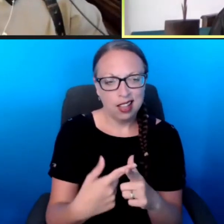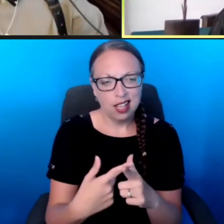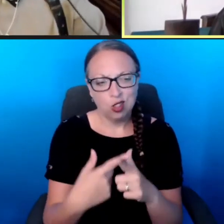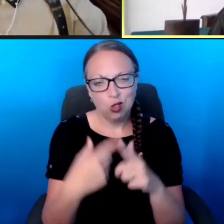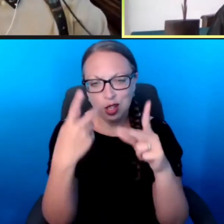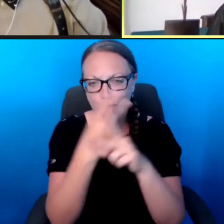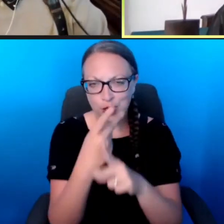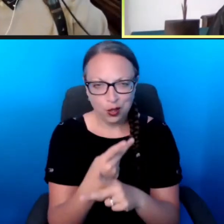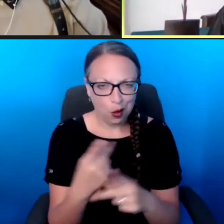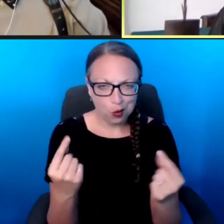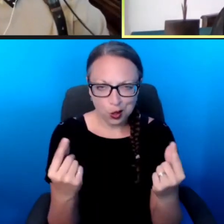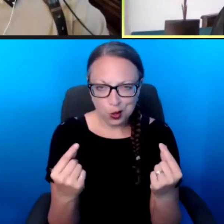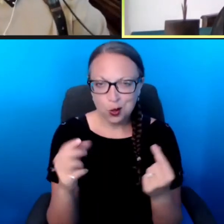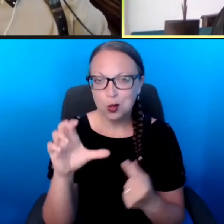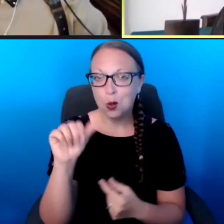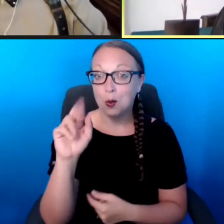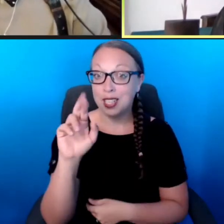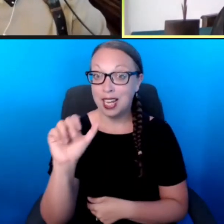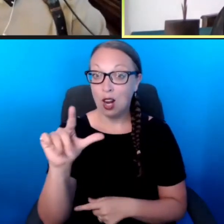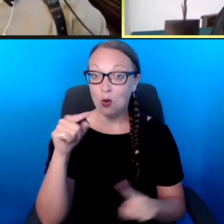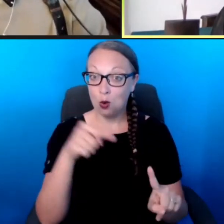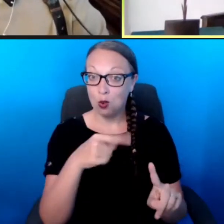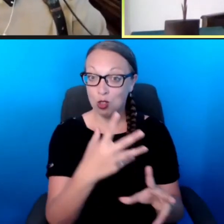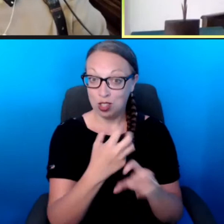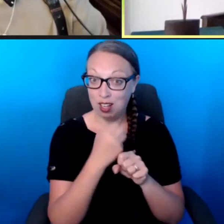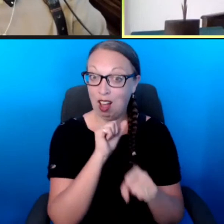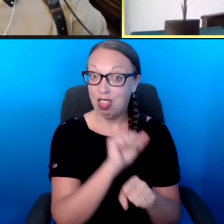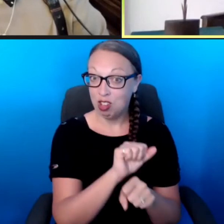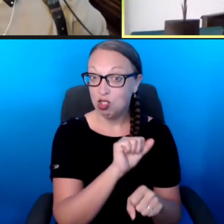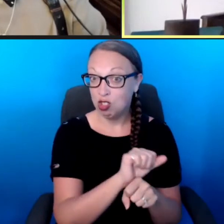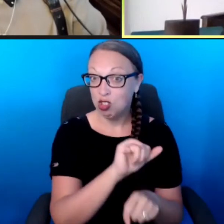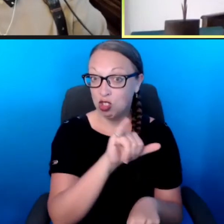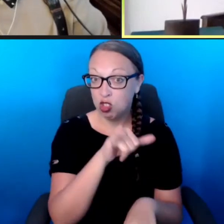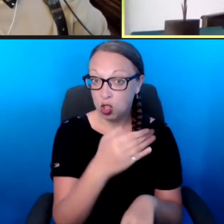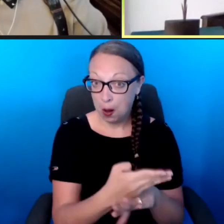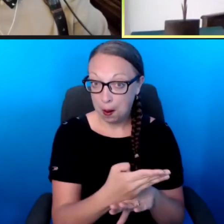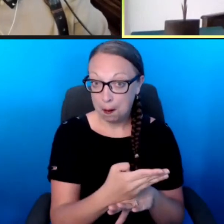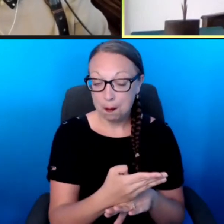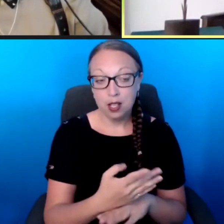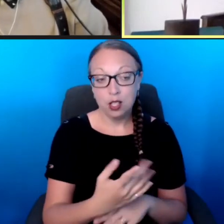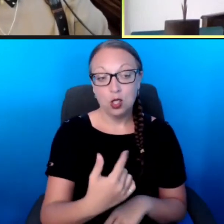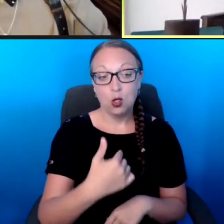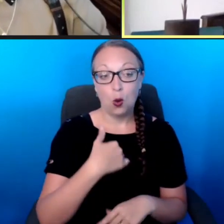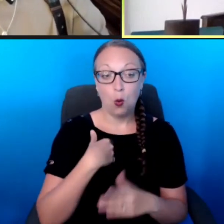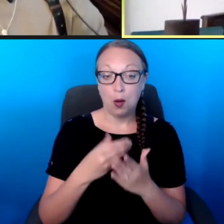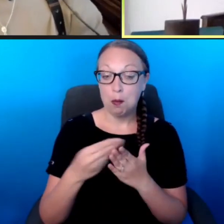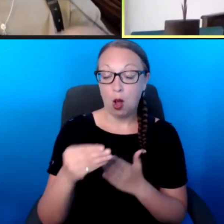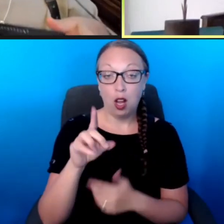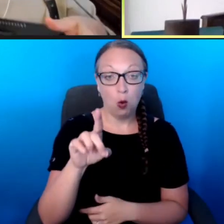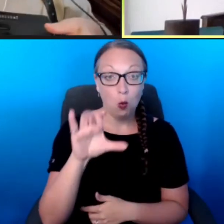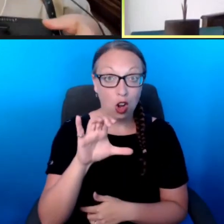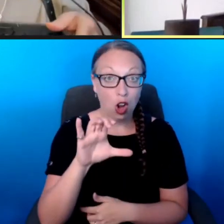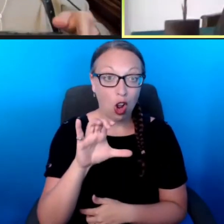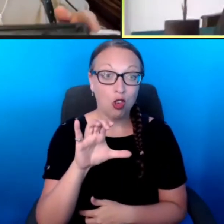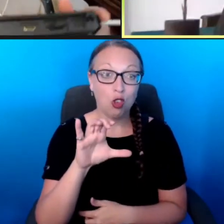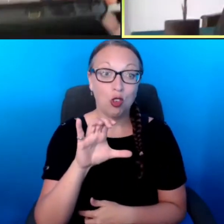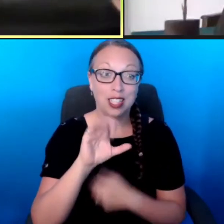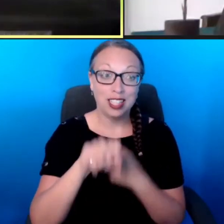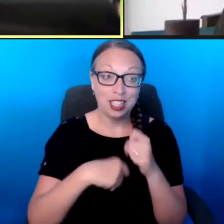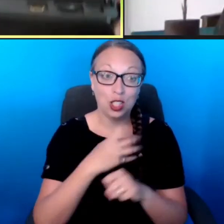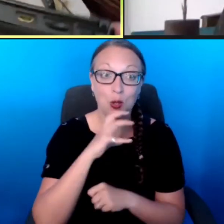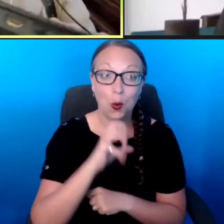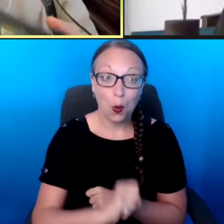the job, and I was home. We had bought a 100-year-old house in South